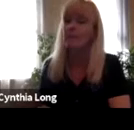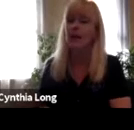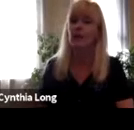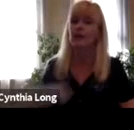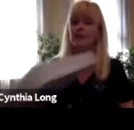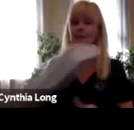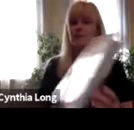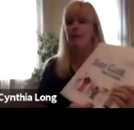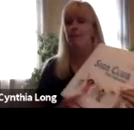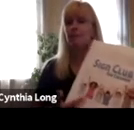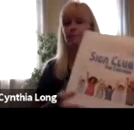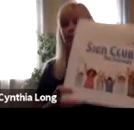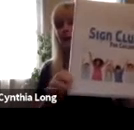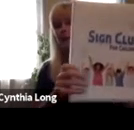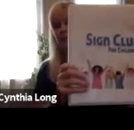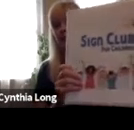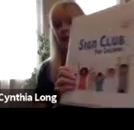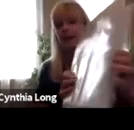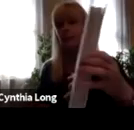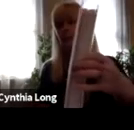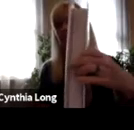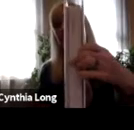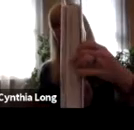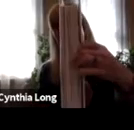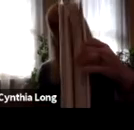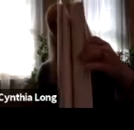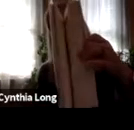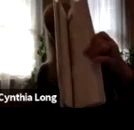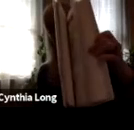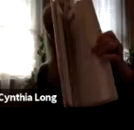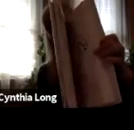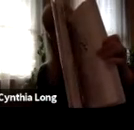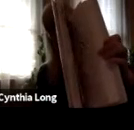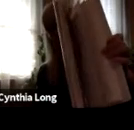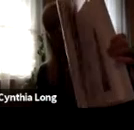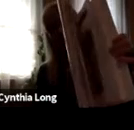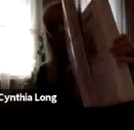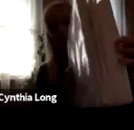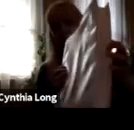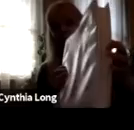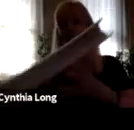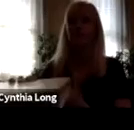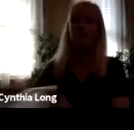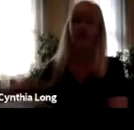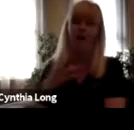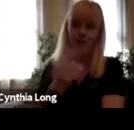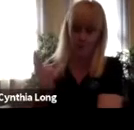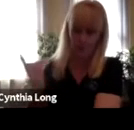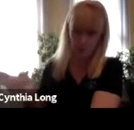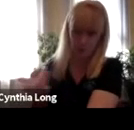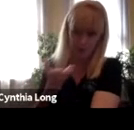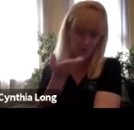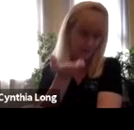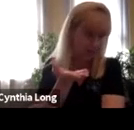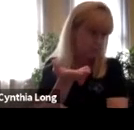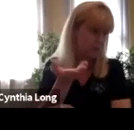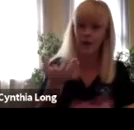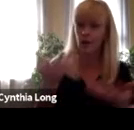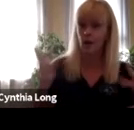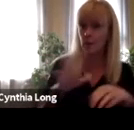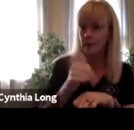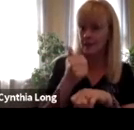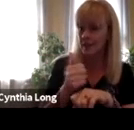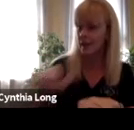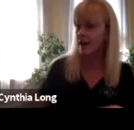have right here, by the way, this is my binder for Sign Club. See how thick it is? There's a lot of